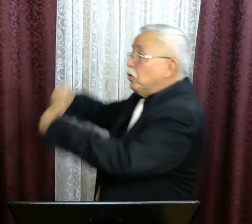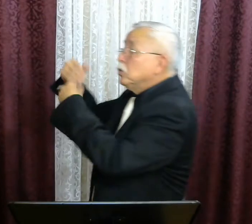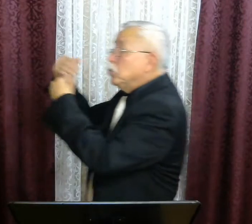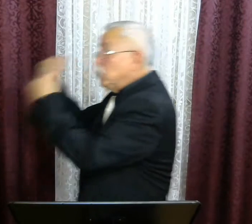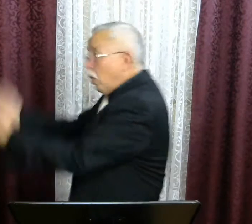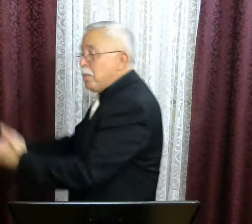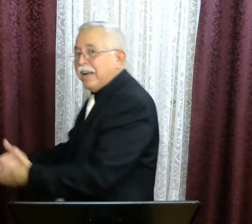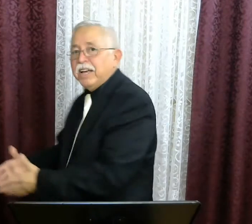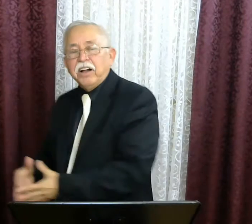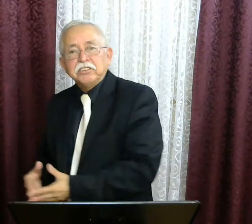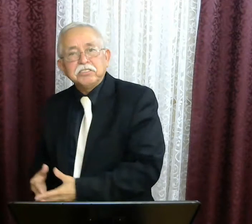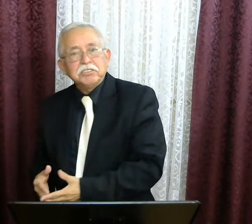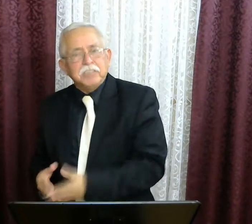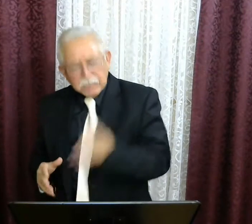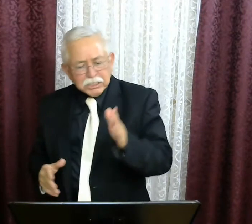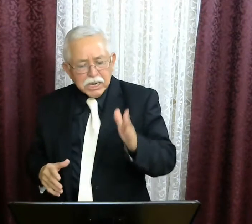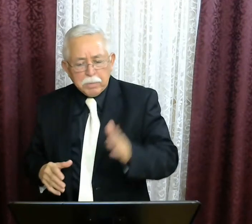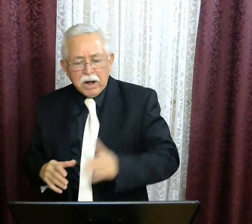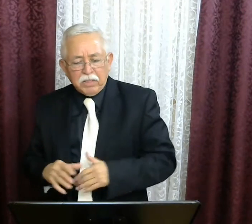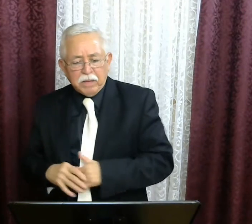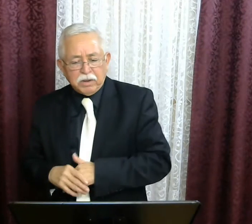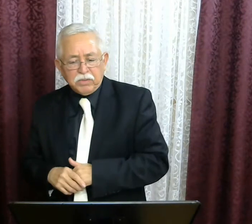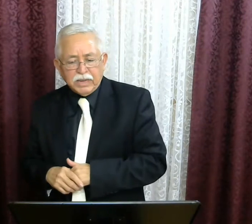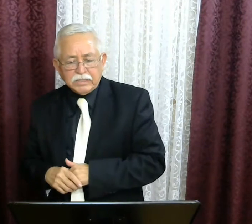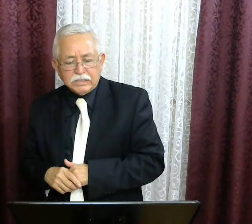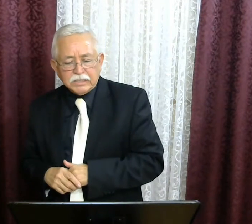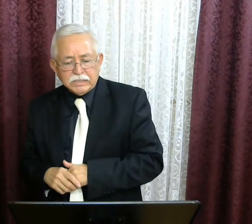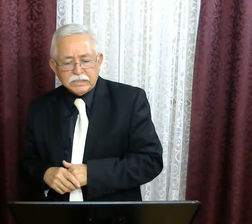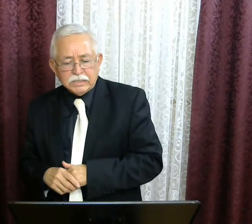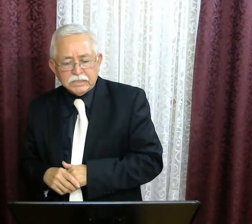to somebody else. Let's think about that, my friends.